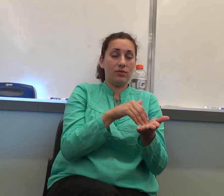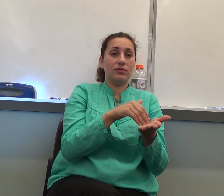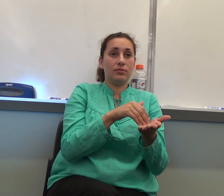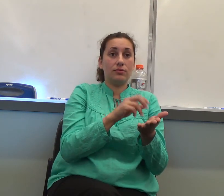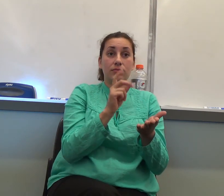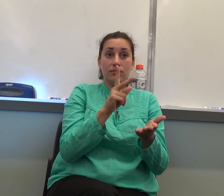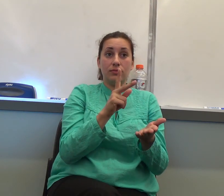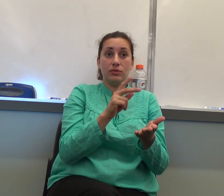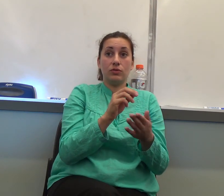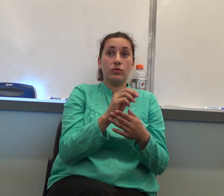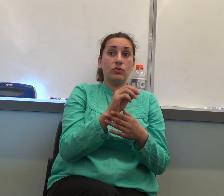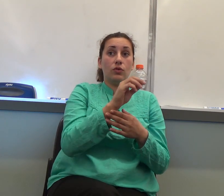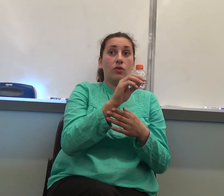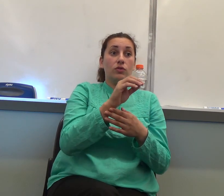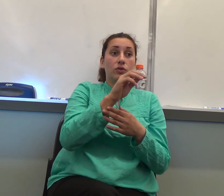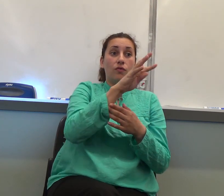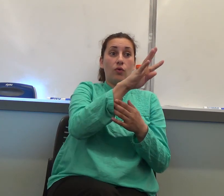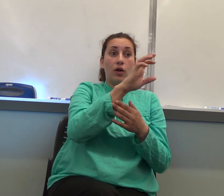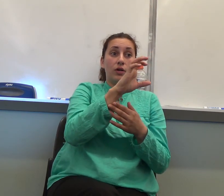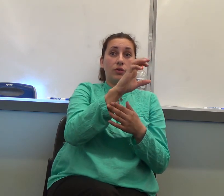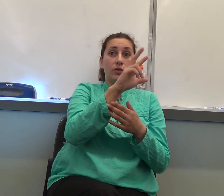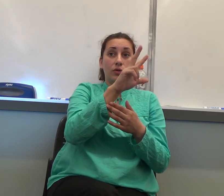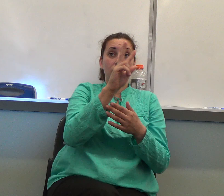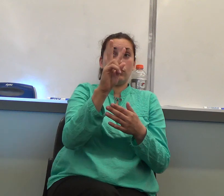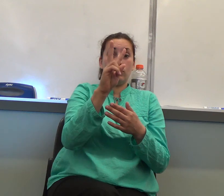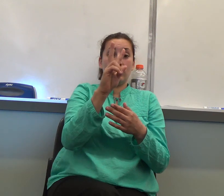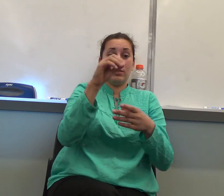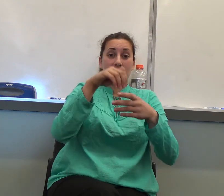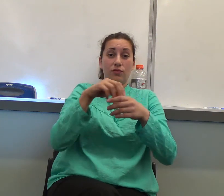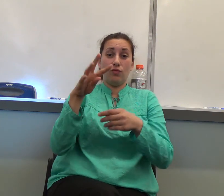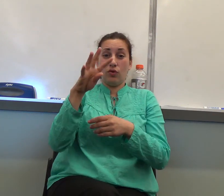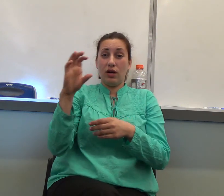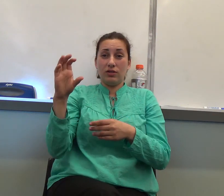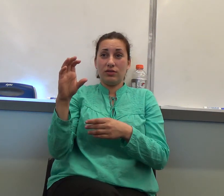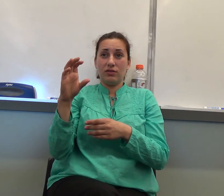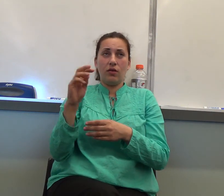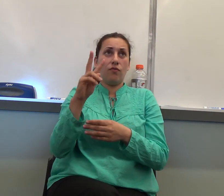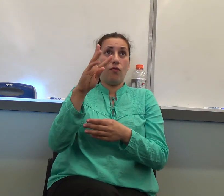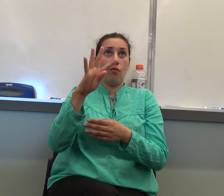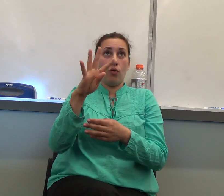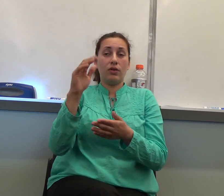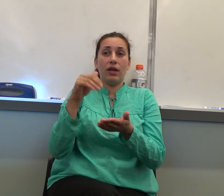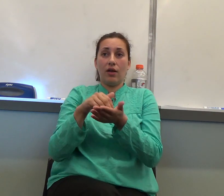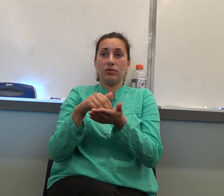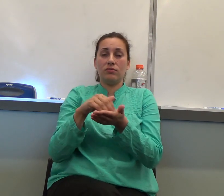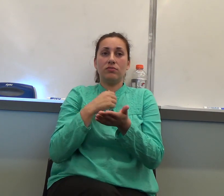So 432 into 400 doesn't go into 4,000. What?